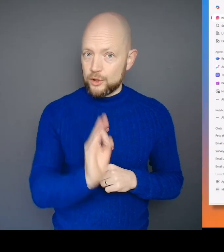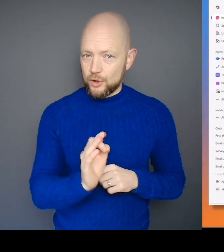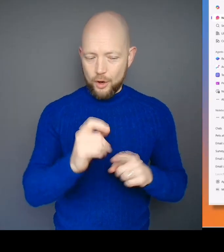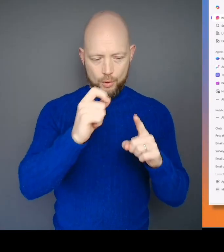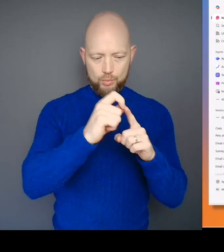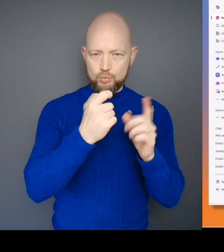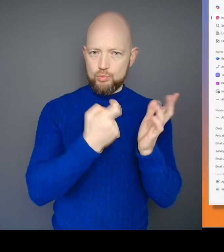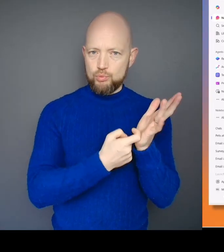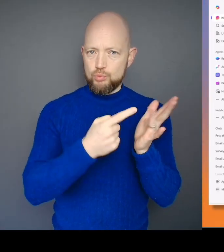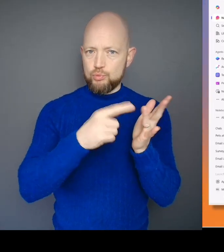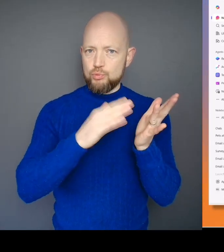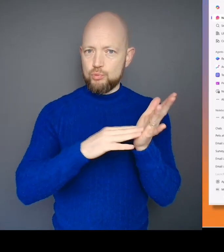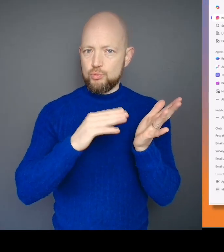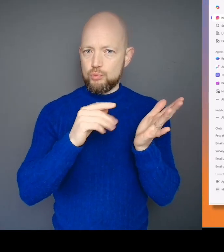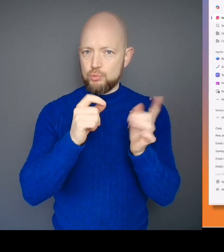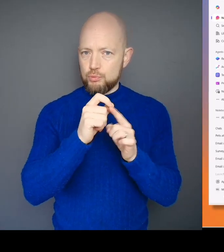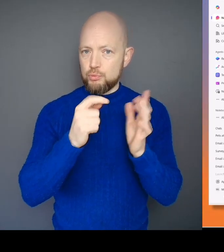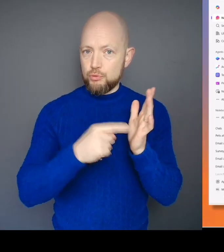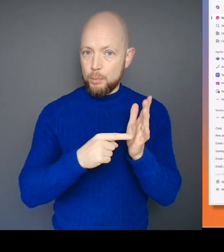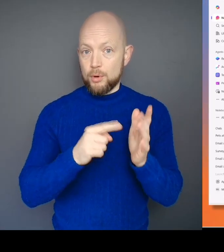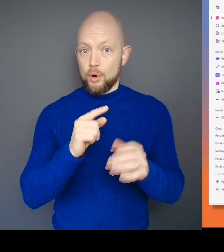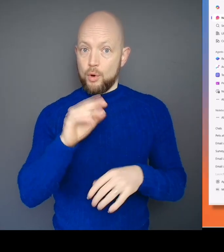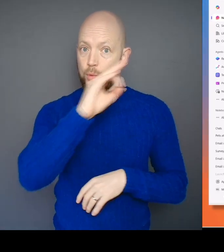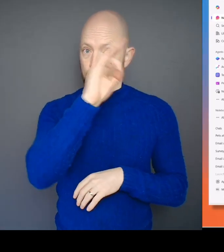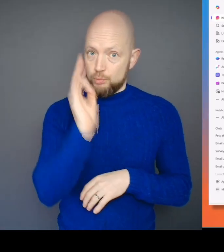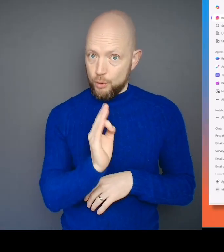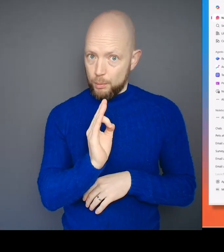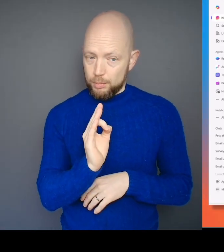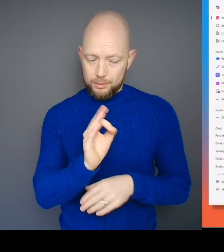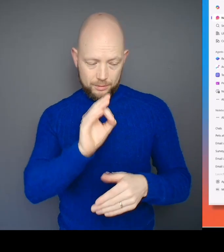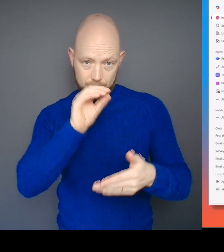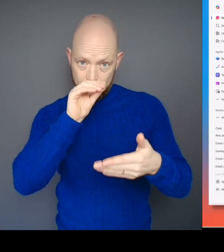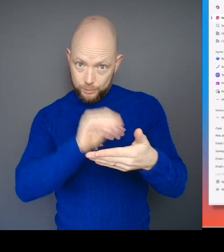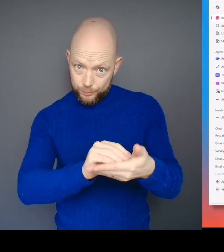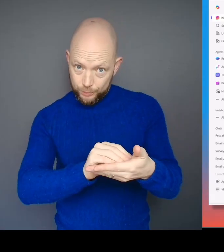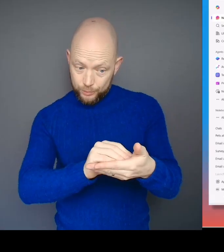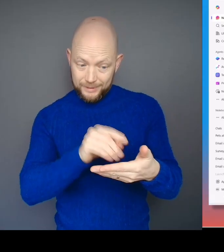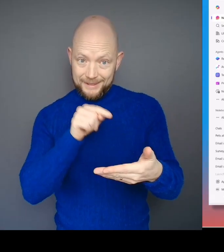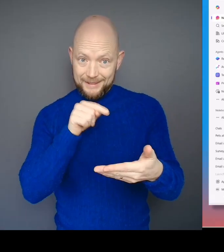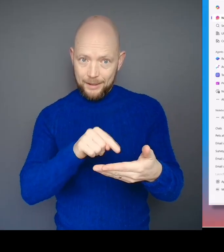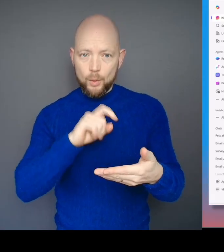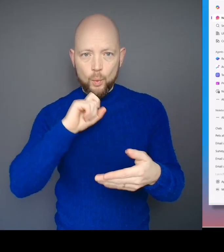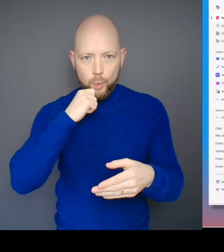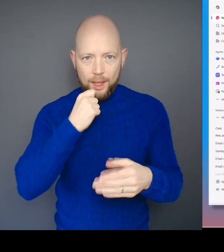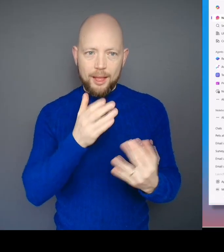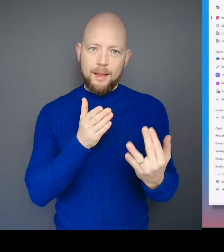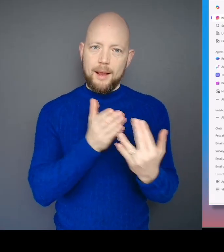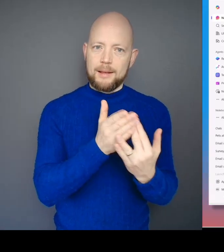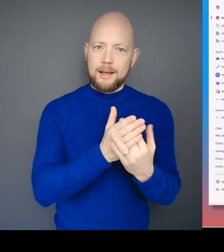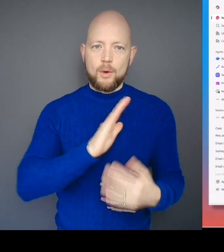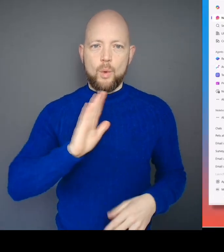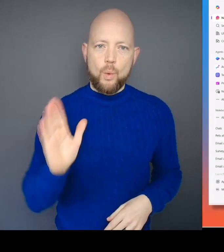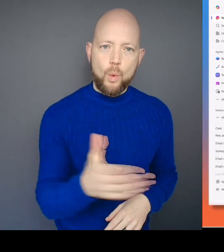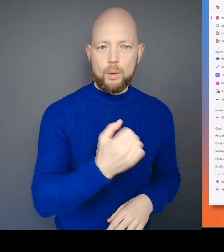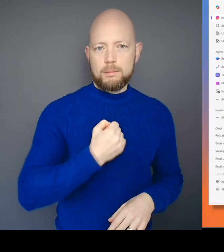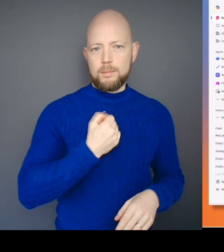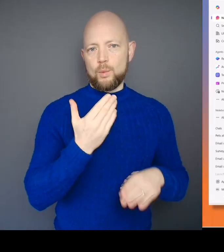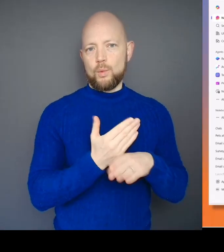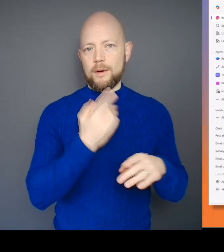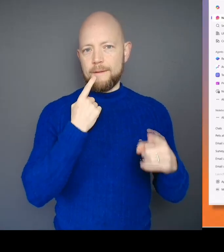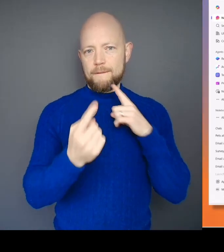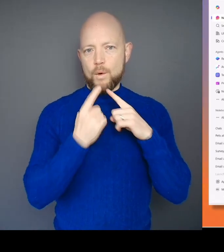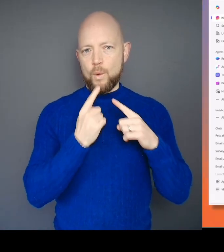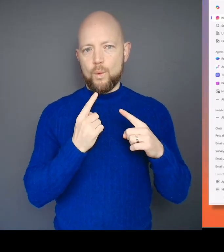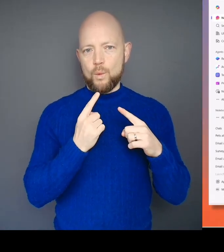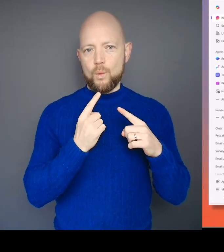and ask Copilot to do something, it is by default using all of the information that I have available to me